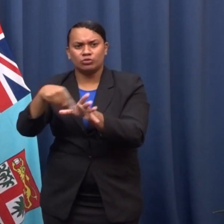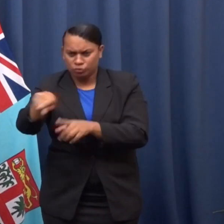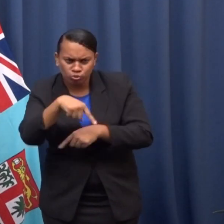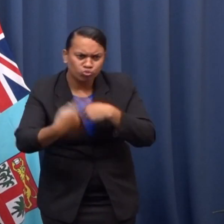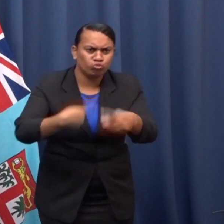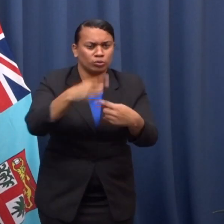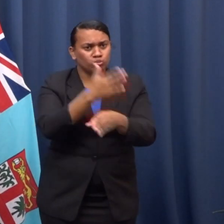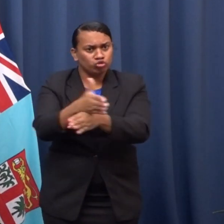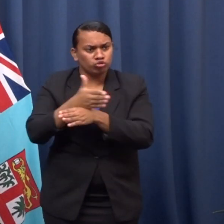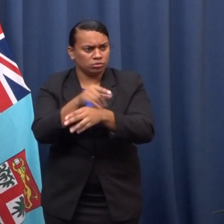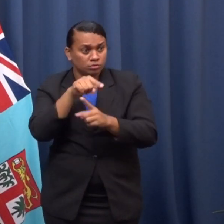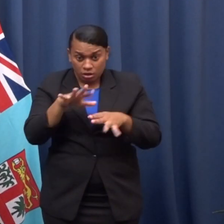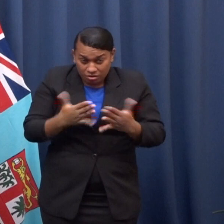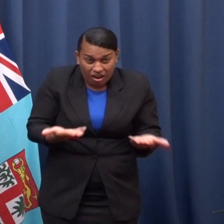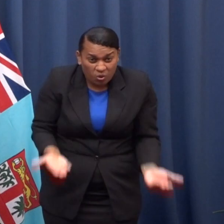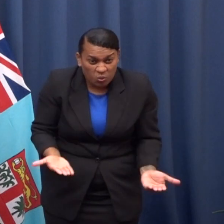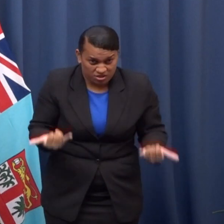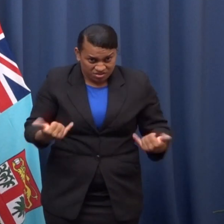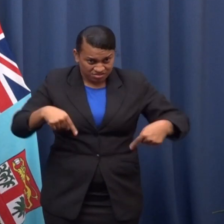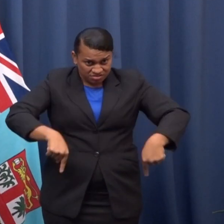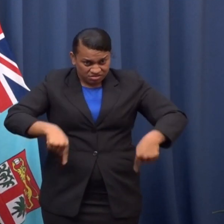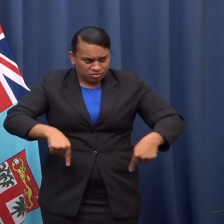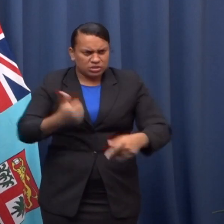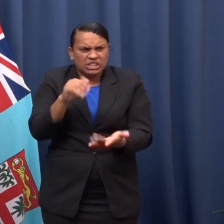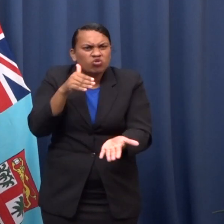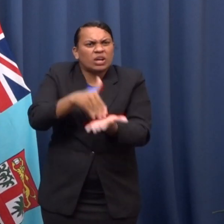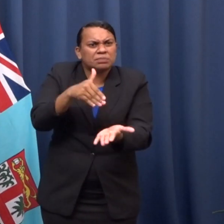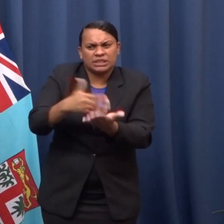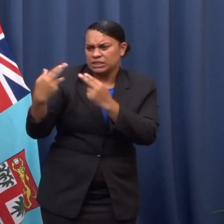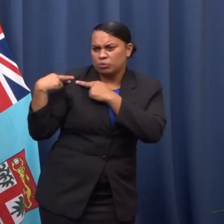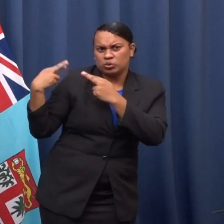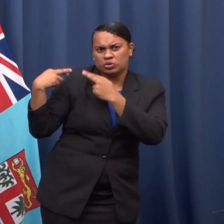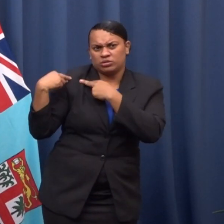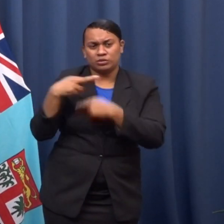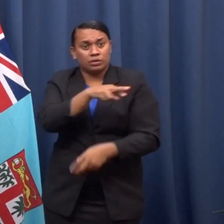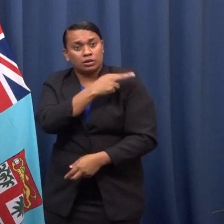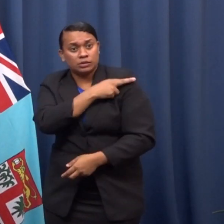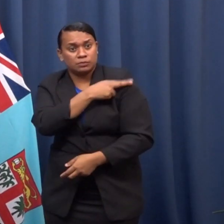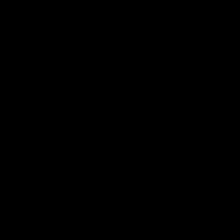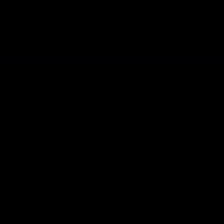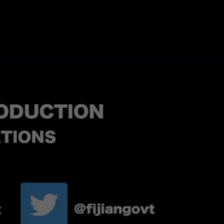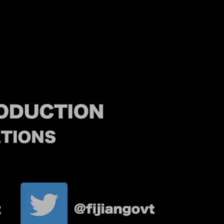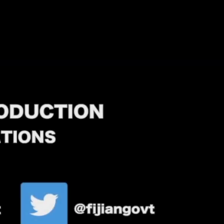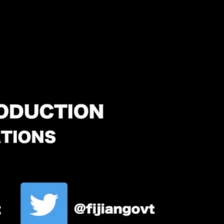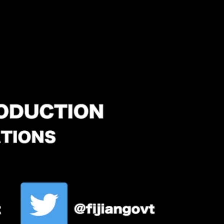additional task that has come on that we are doing. Thank you, ladies and gentlemen.